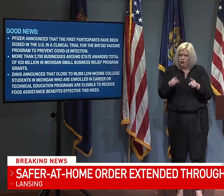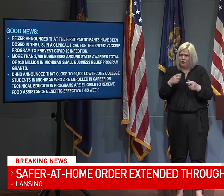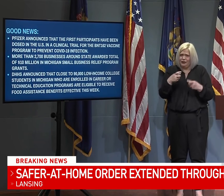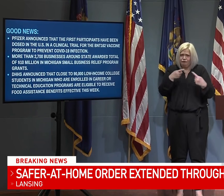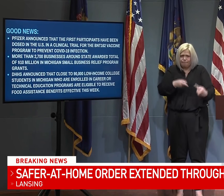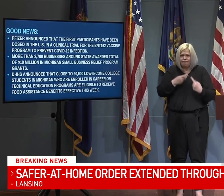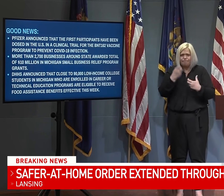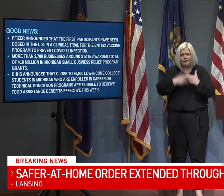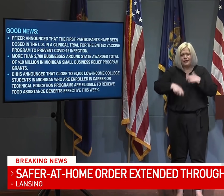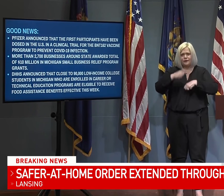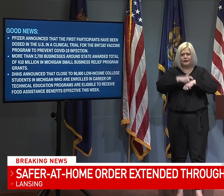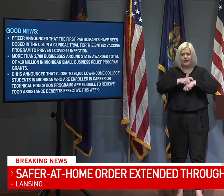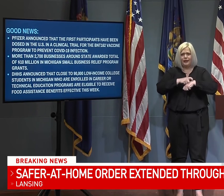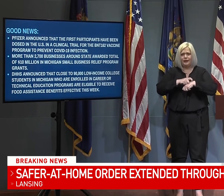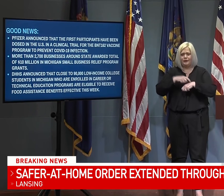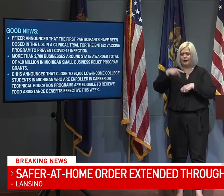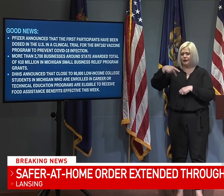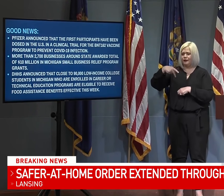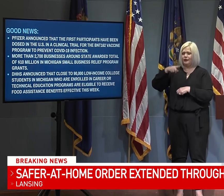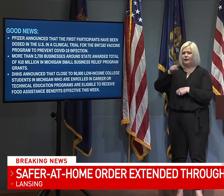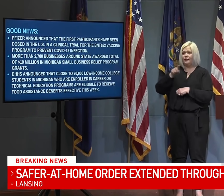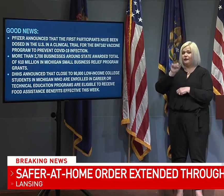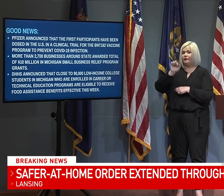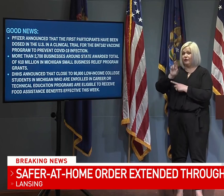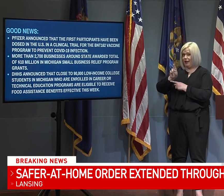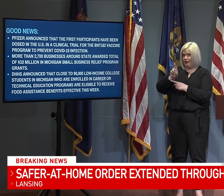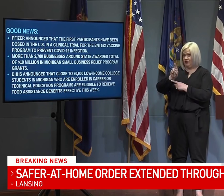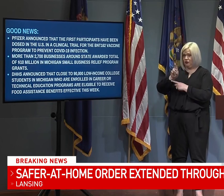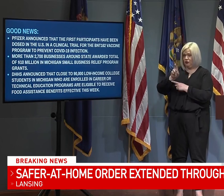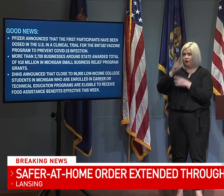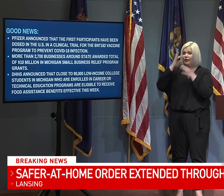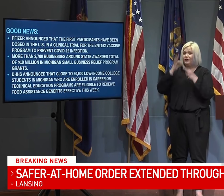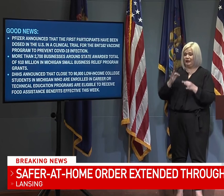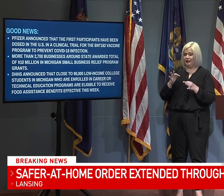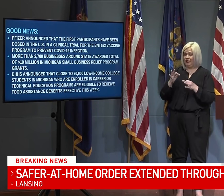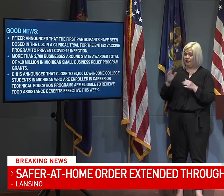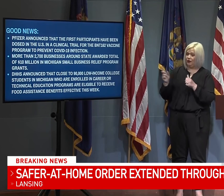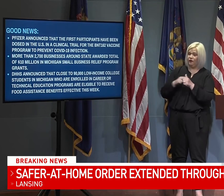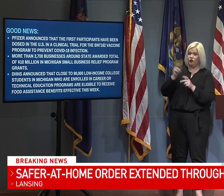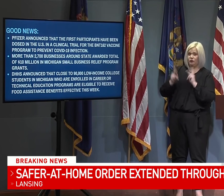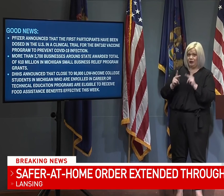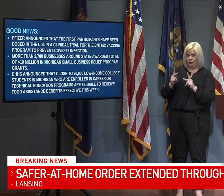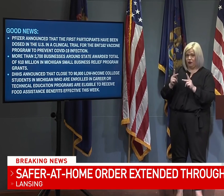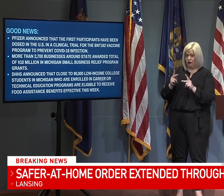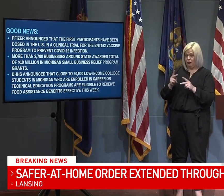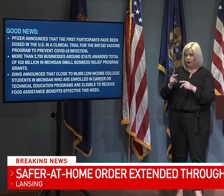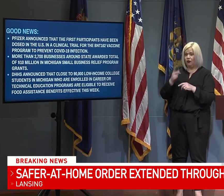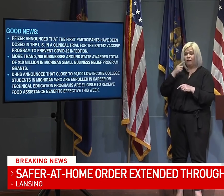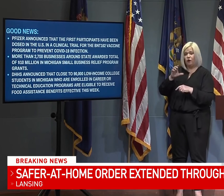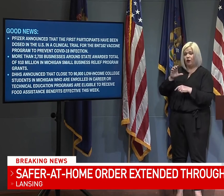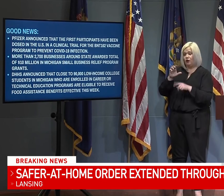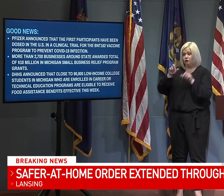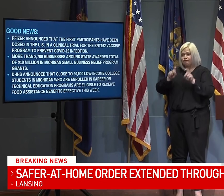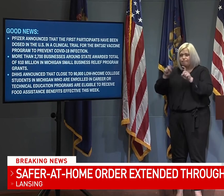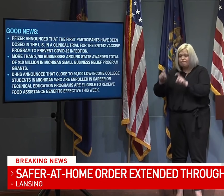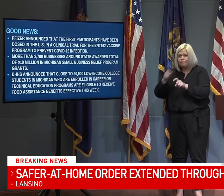times. Pfizer announced that the first participants have been dosed in the U.S. in a clinical trial